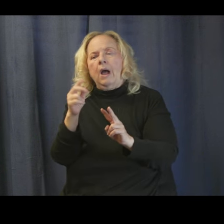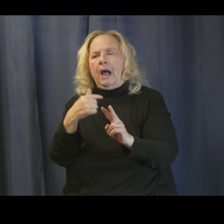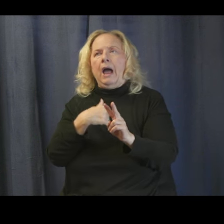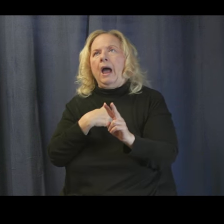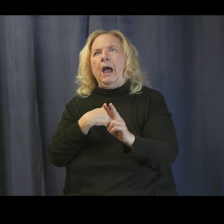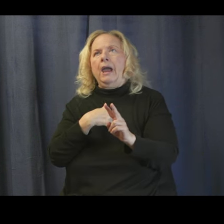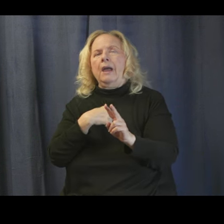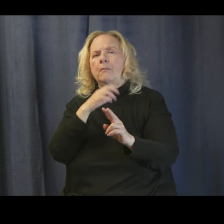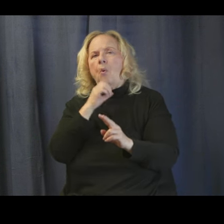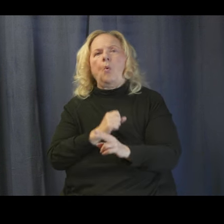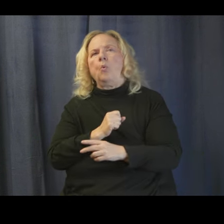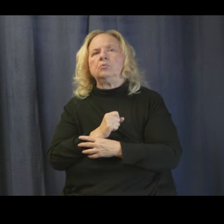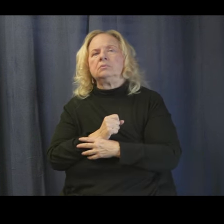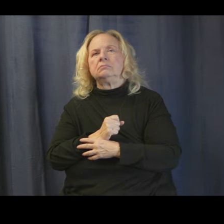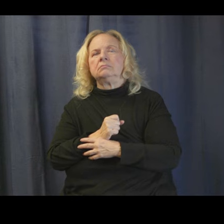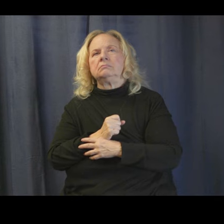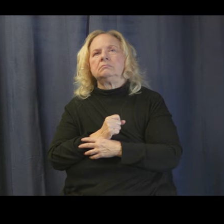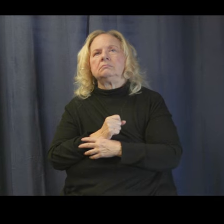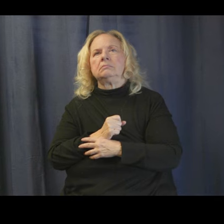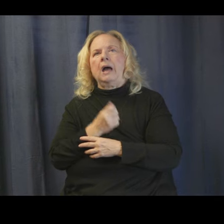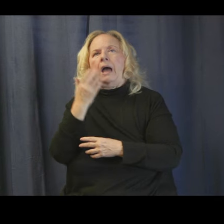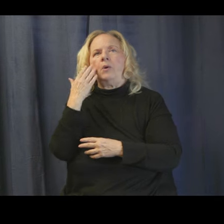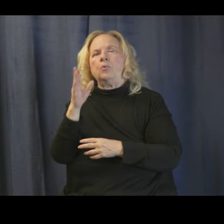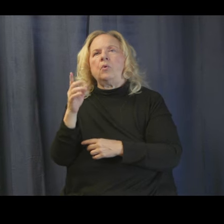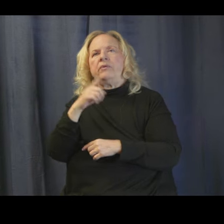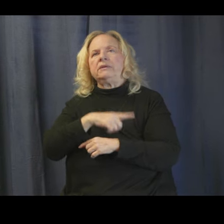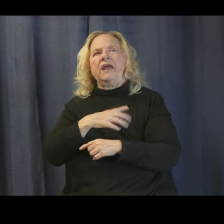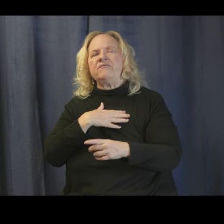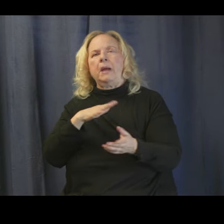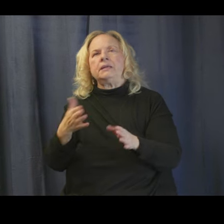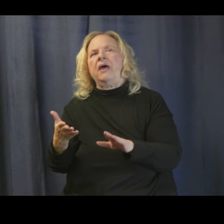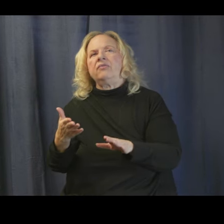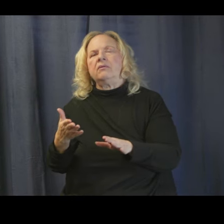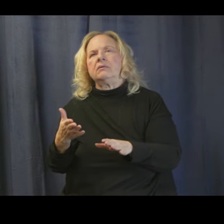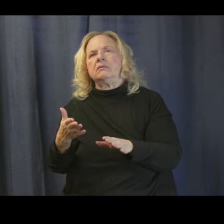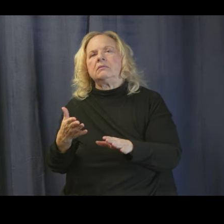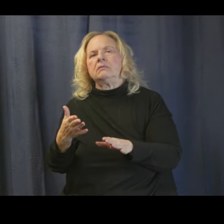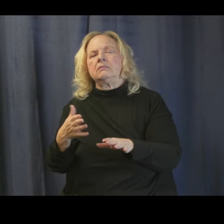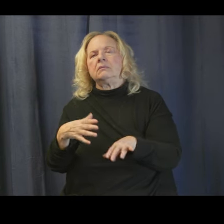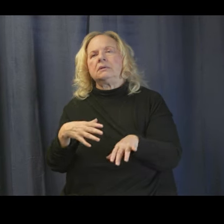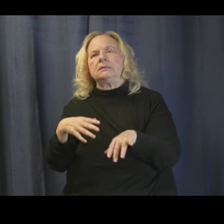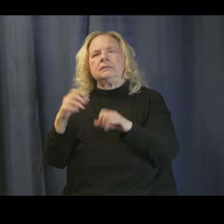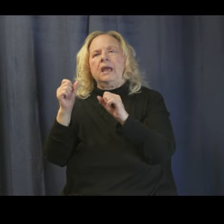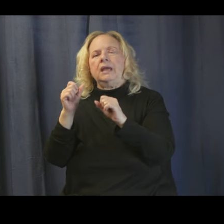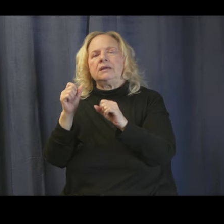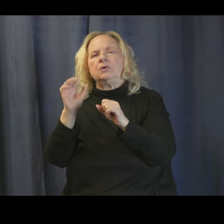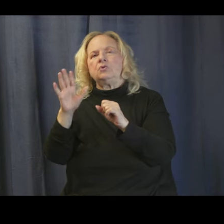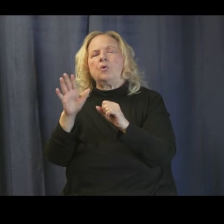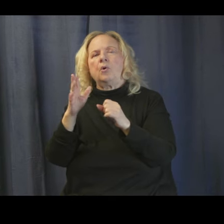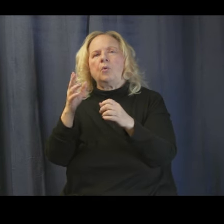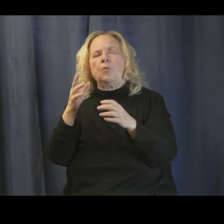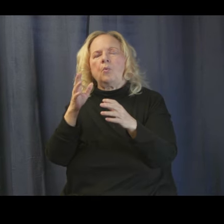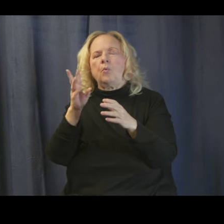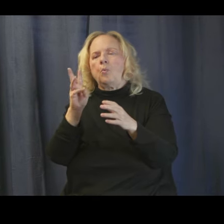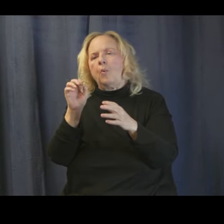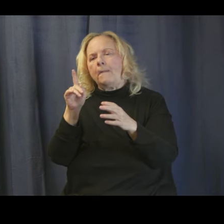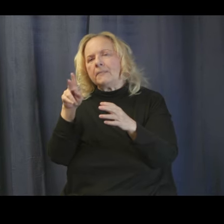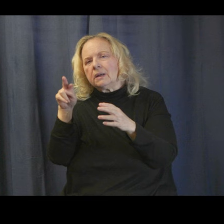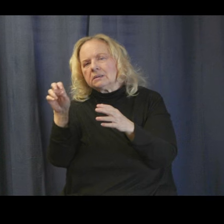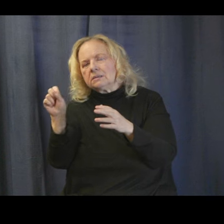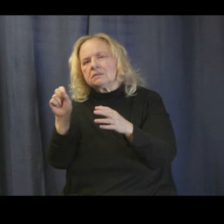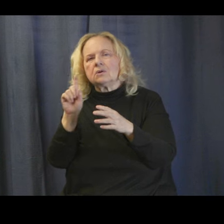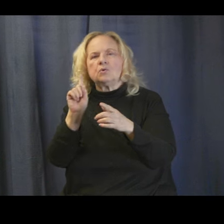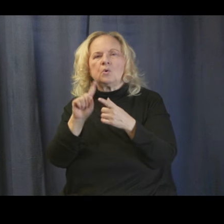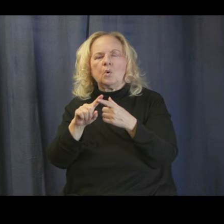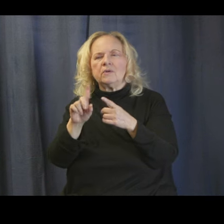"Behold, I am old. I don't know the day of my death. Therefore, take, I pray you, your weapons, your quiver, your bow, go